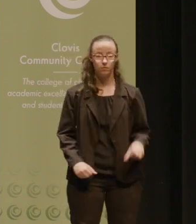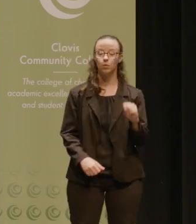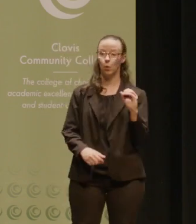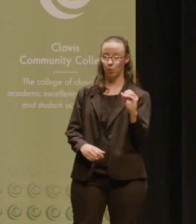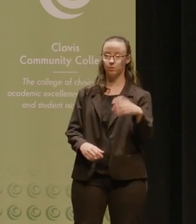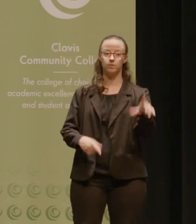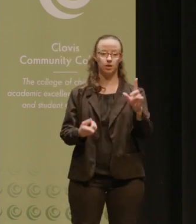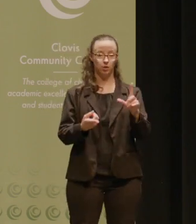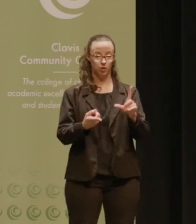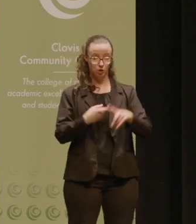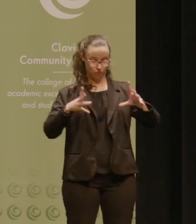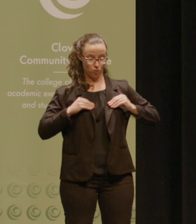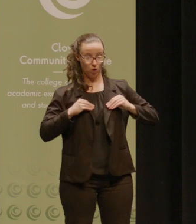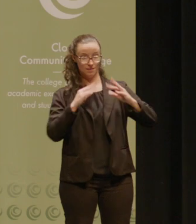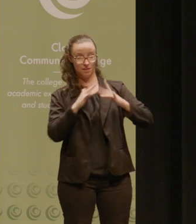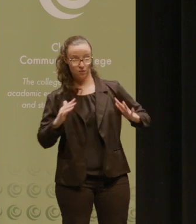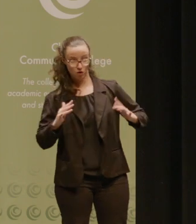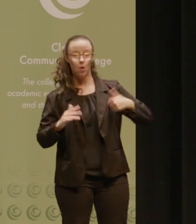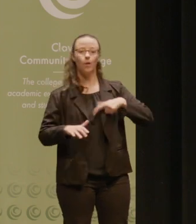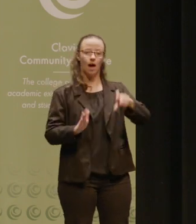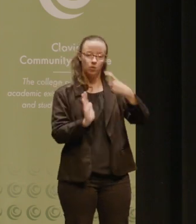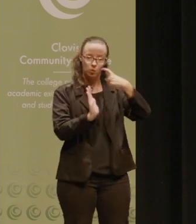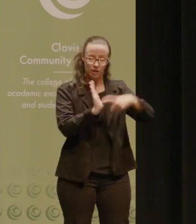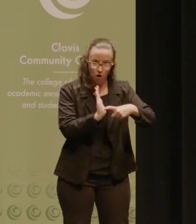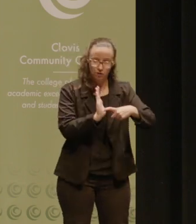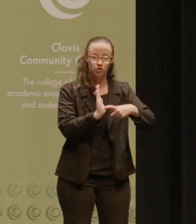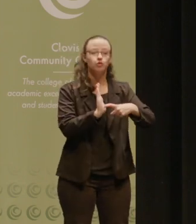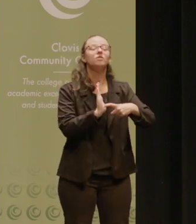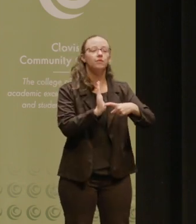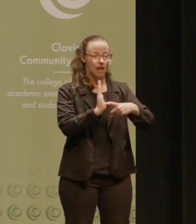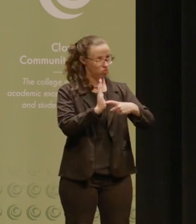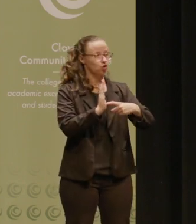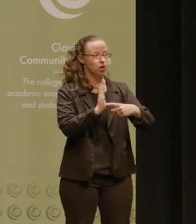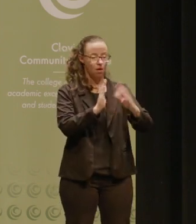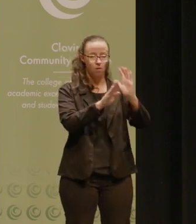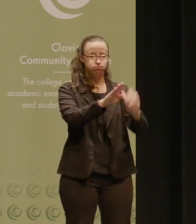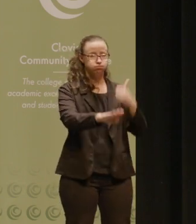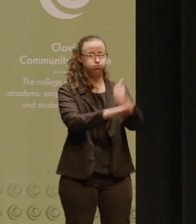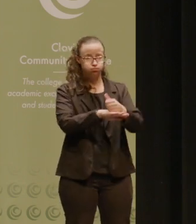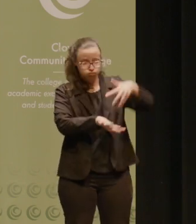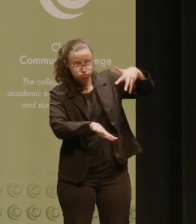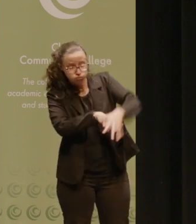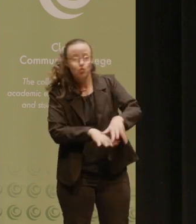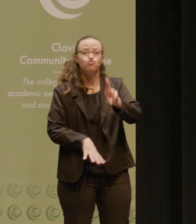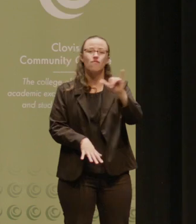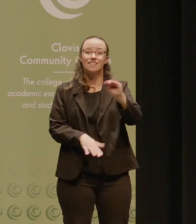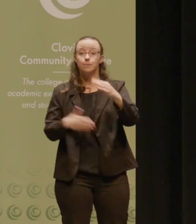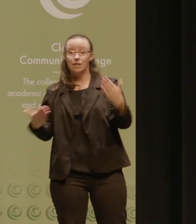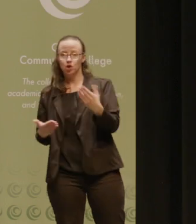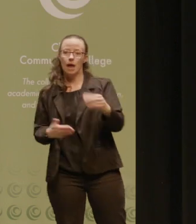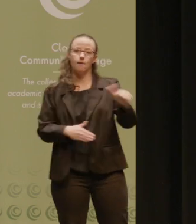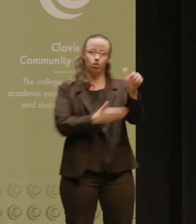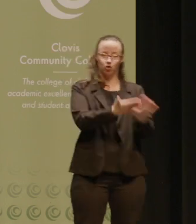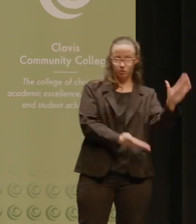So in order to embrace diversity, we need to acknowledge that there is institutional discrimination here and other